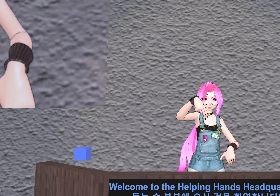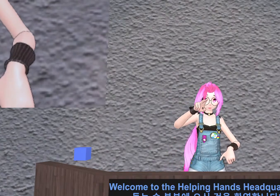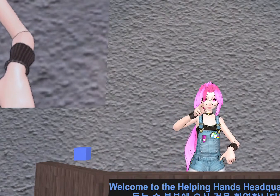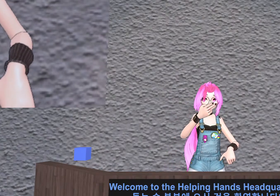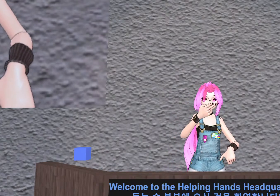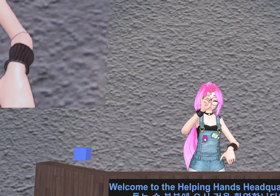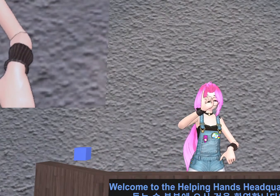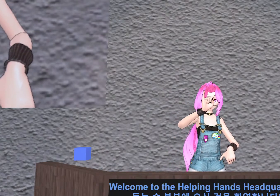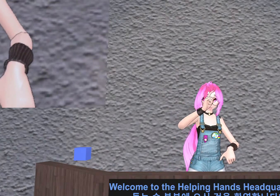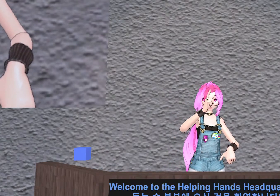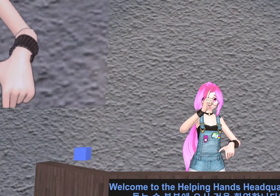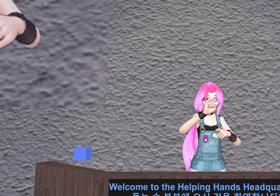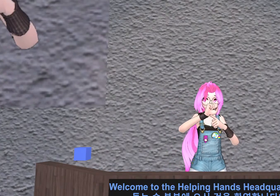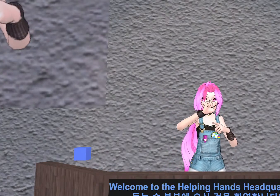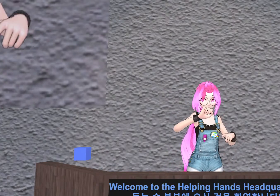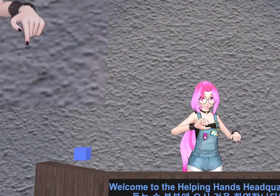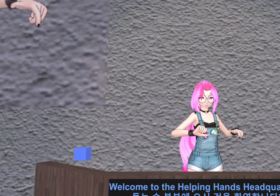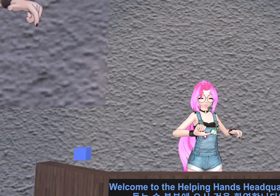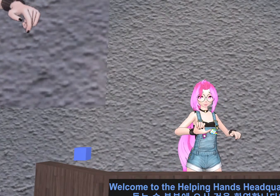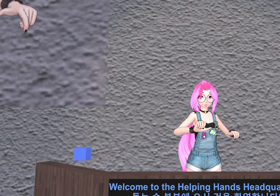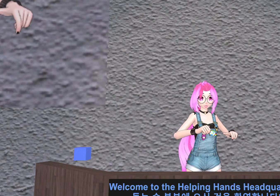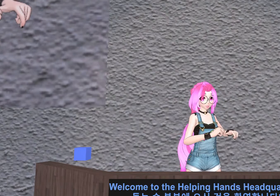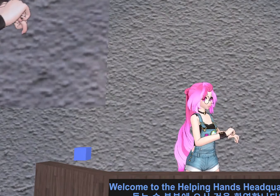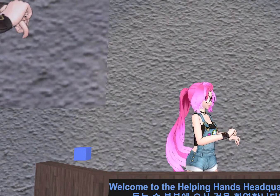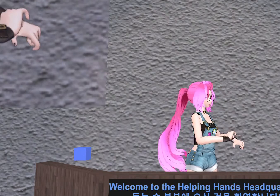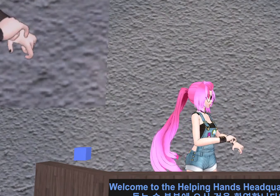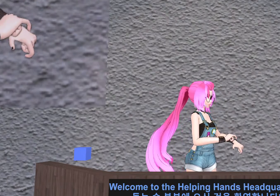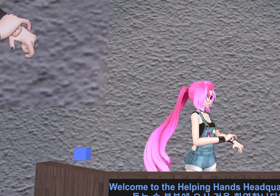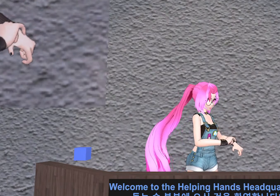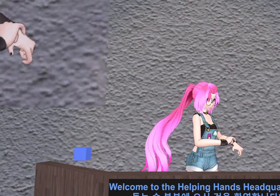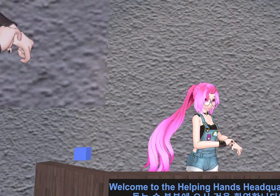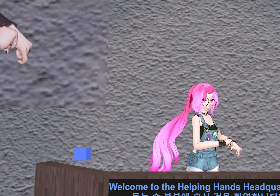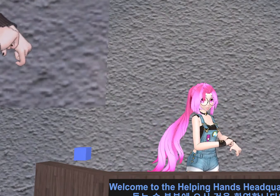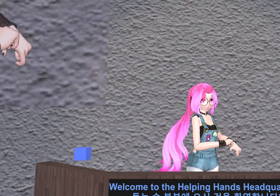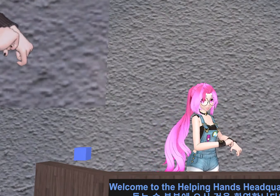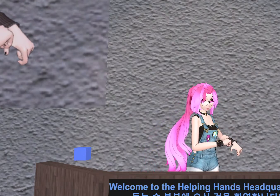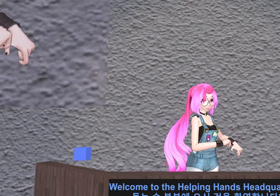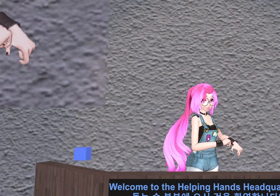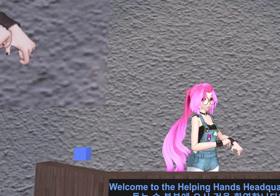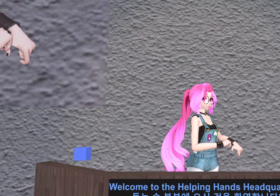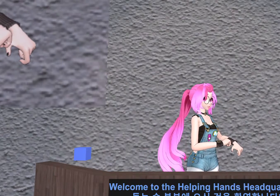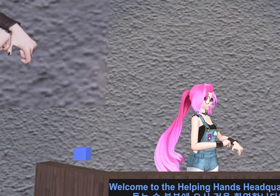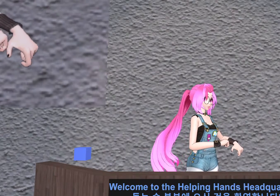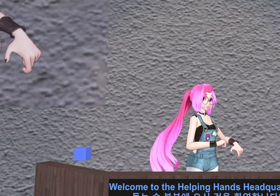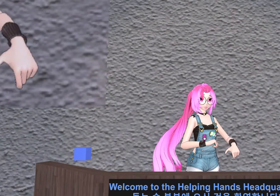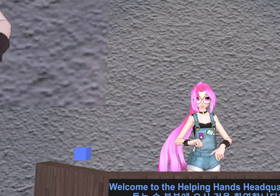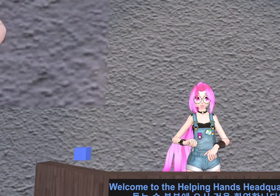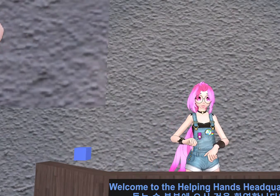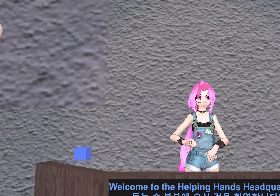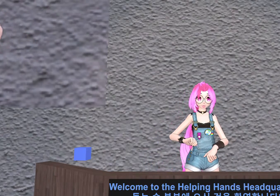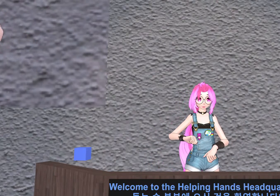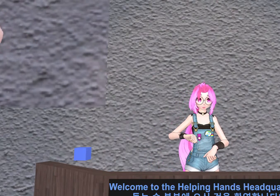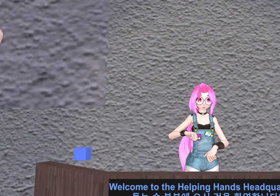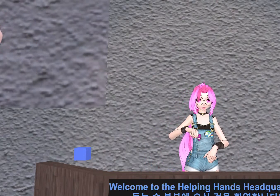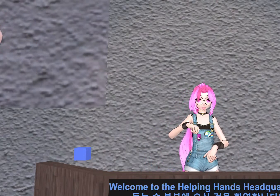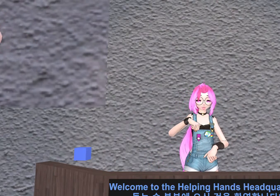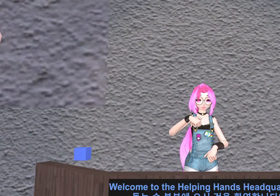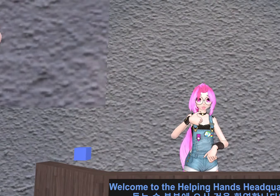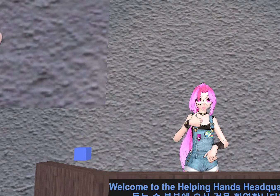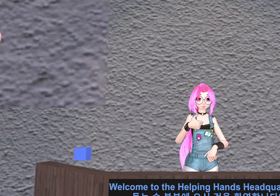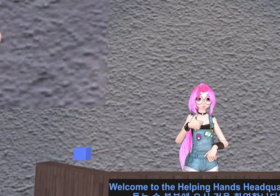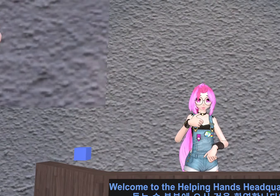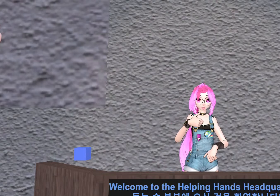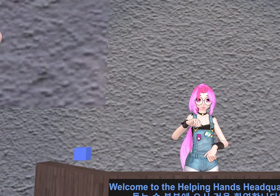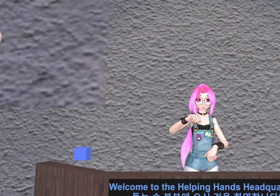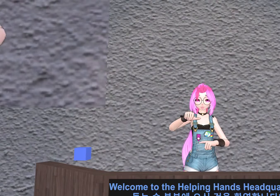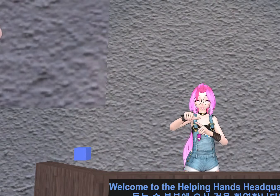shape. Okay, so Pride, we're gonna have a thumb starting at the bottom area of our tummy and